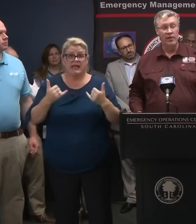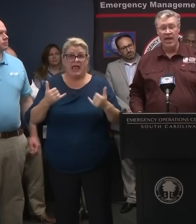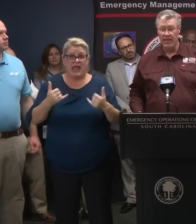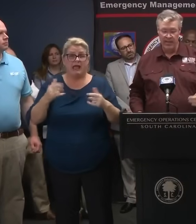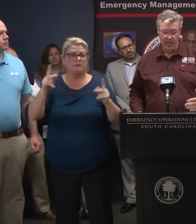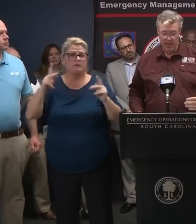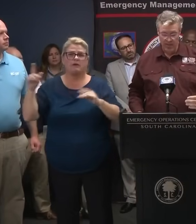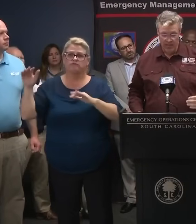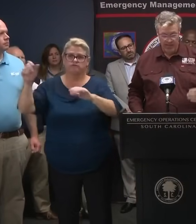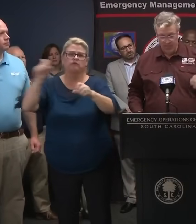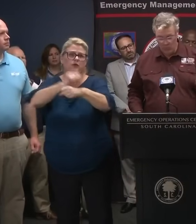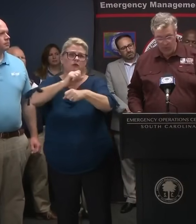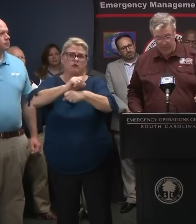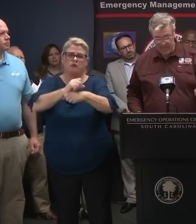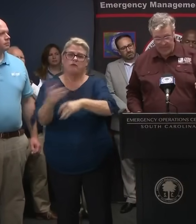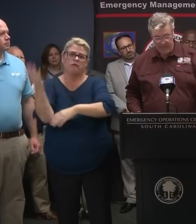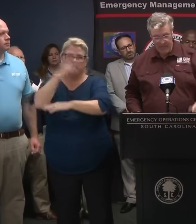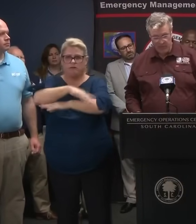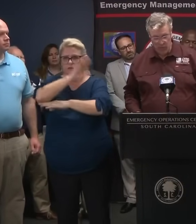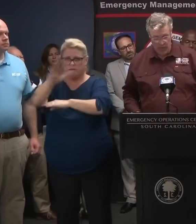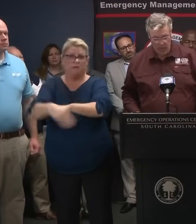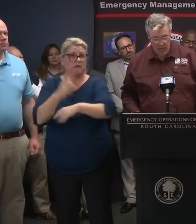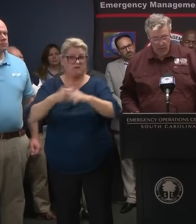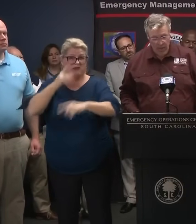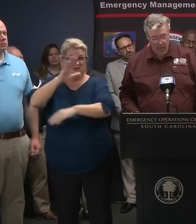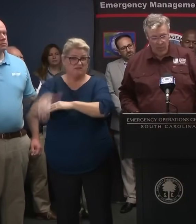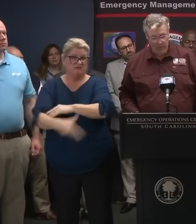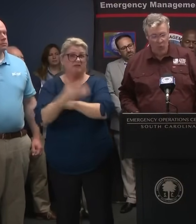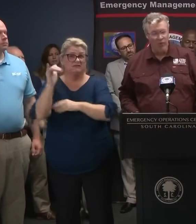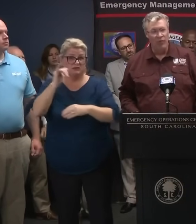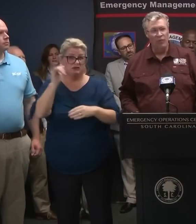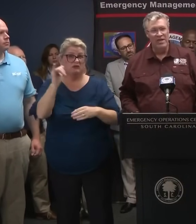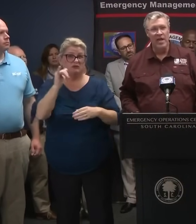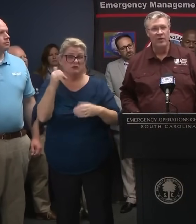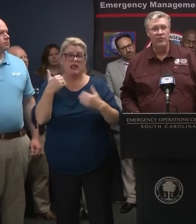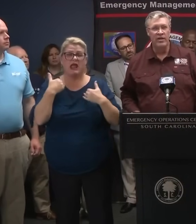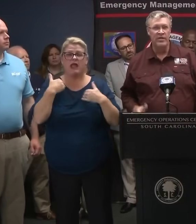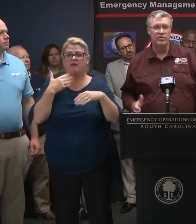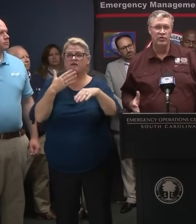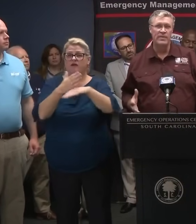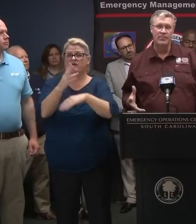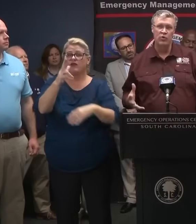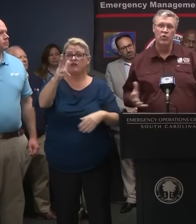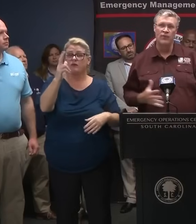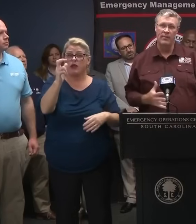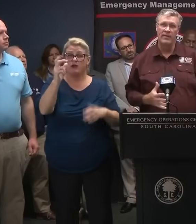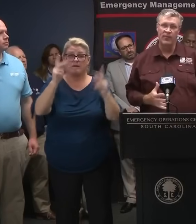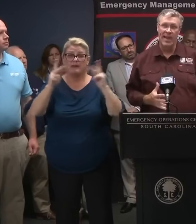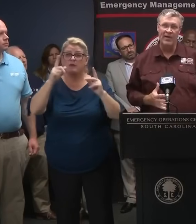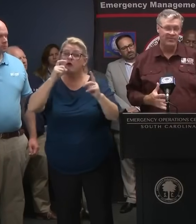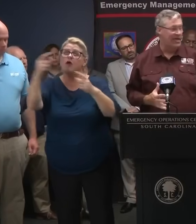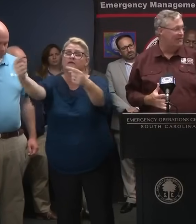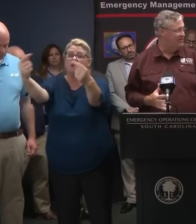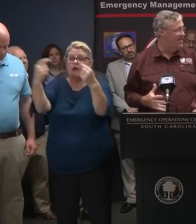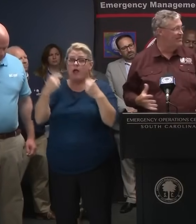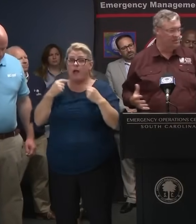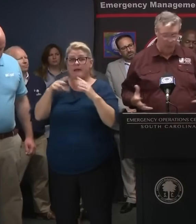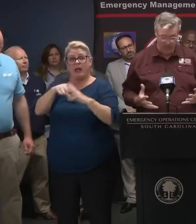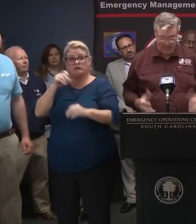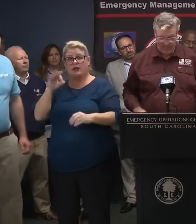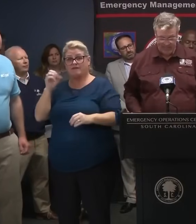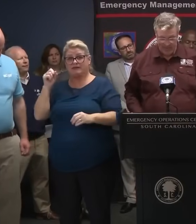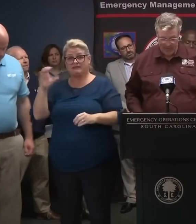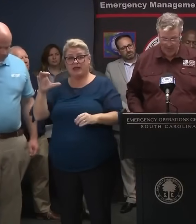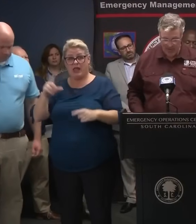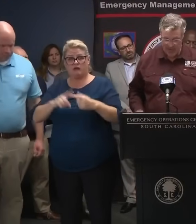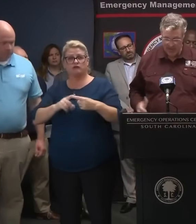around the clock. People work in the evening as well. We have more than 300 additional people who have come in from outside the state to